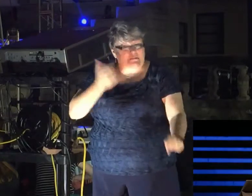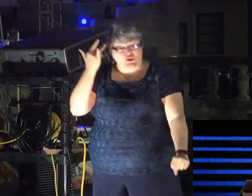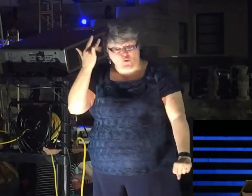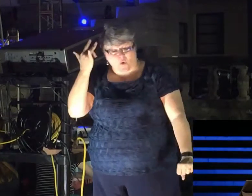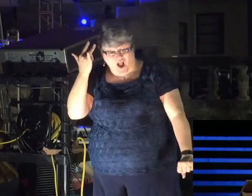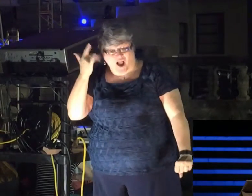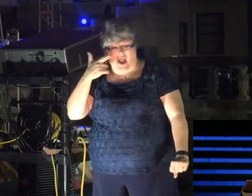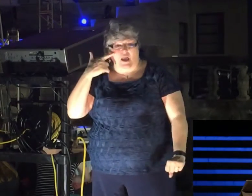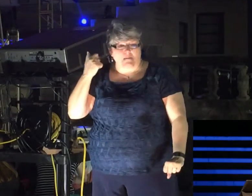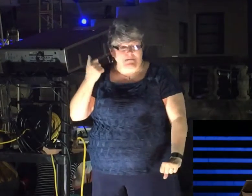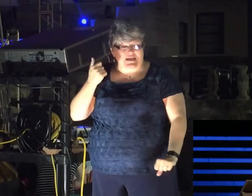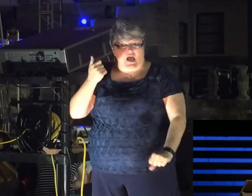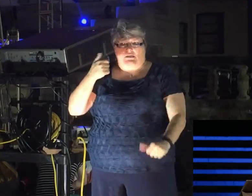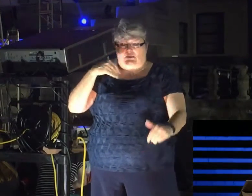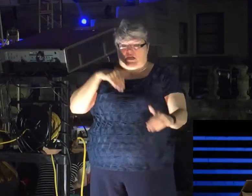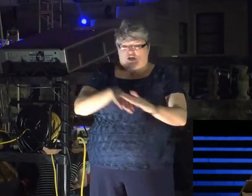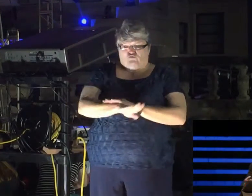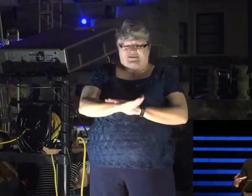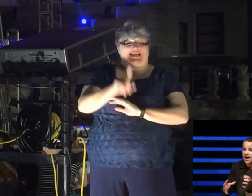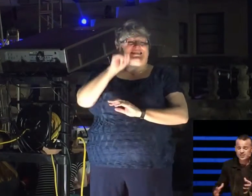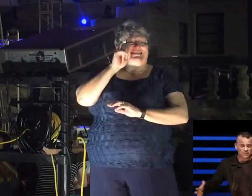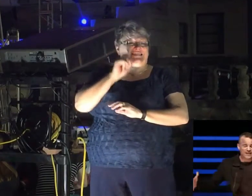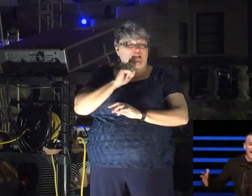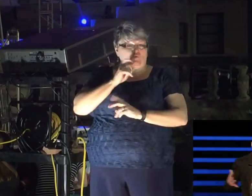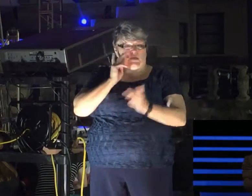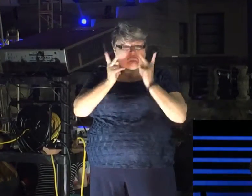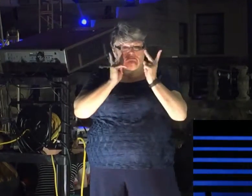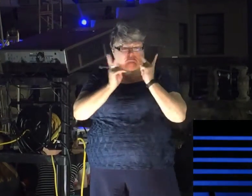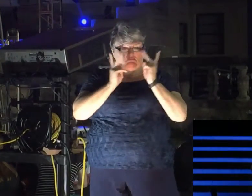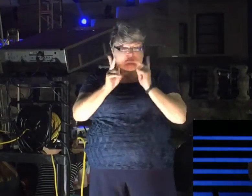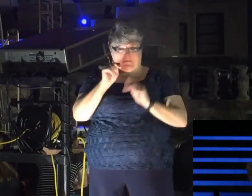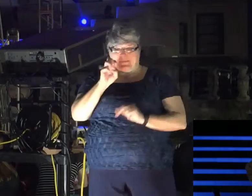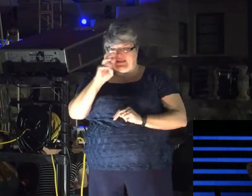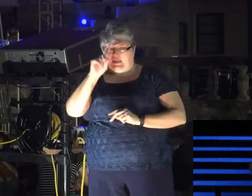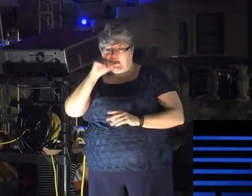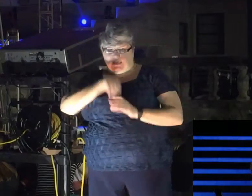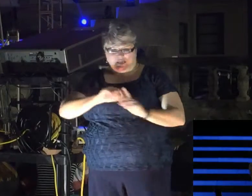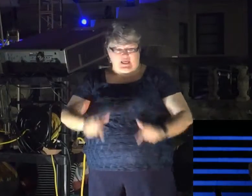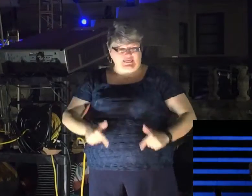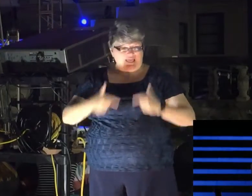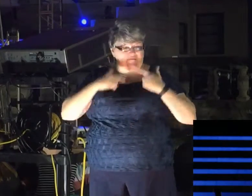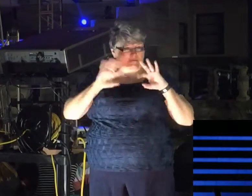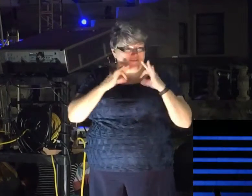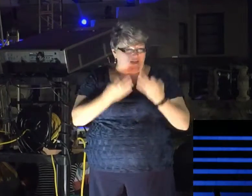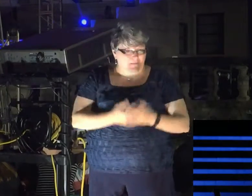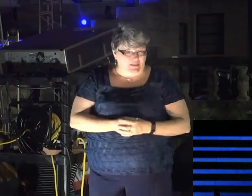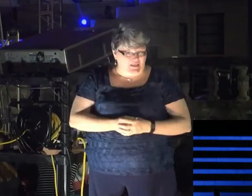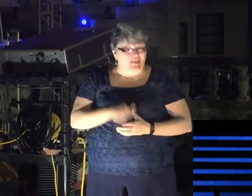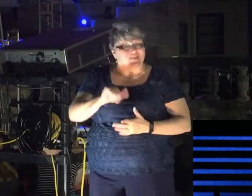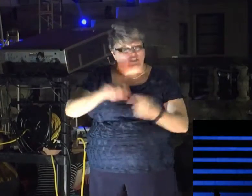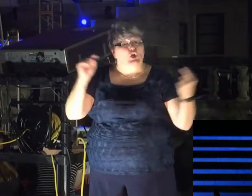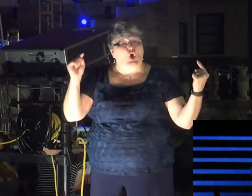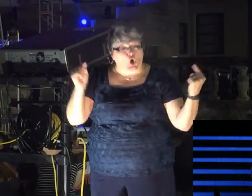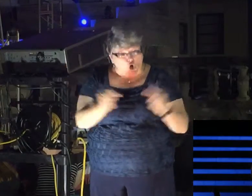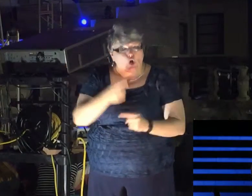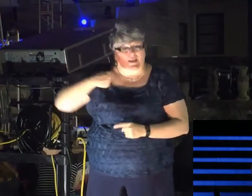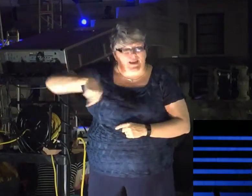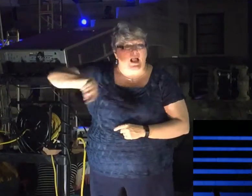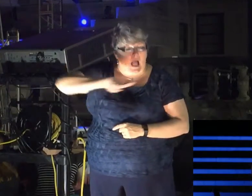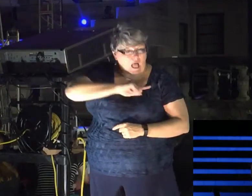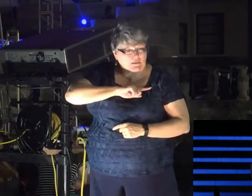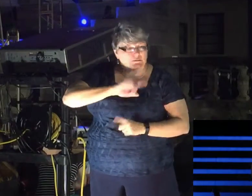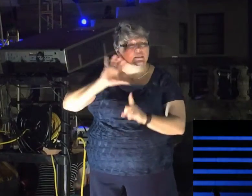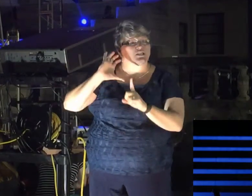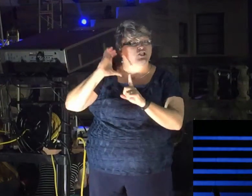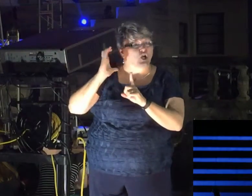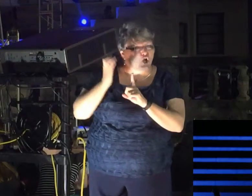been damaged because of the entrance of a sexualized media into the life of my family. It's